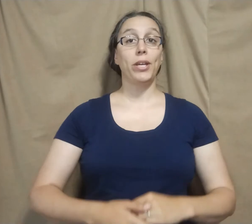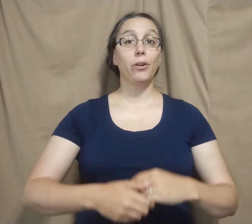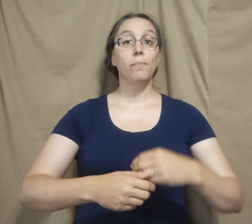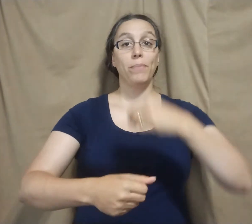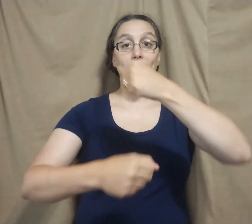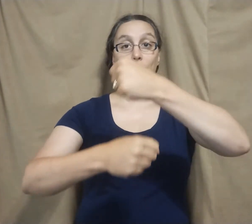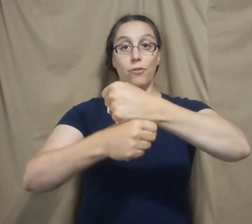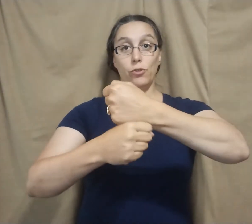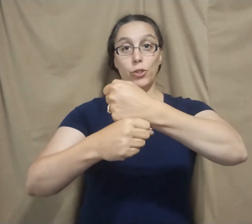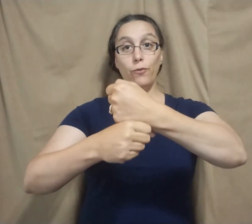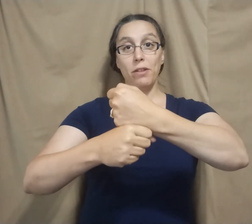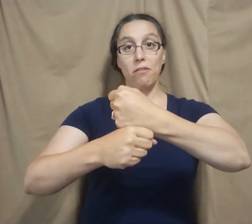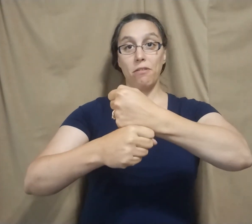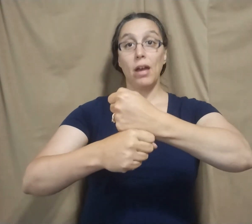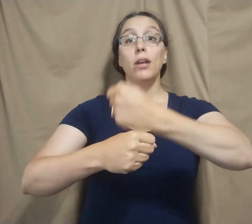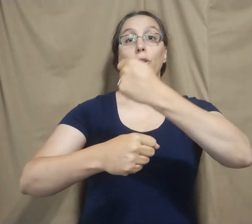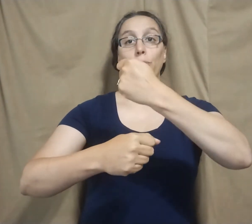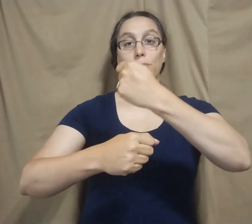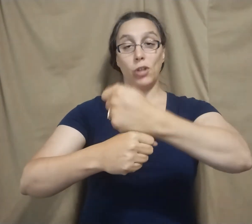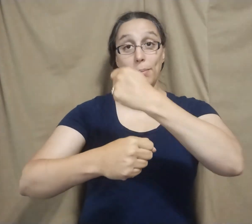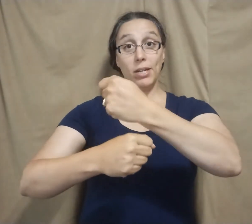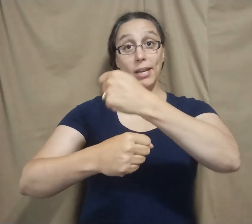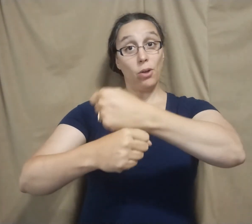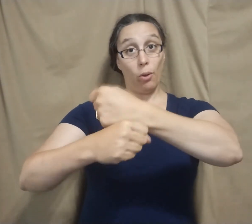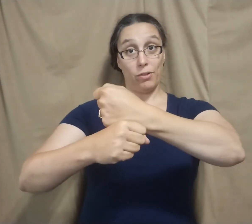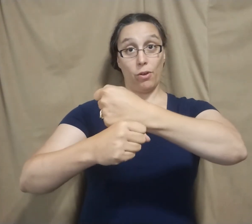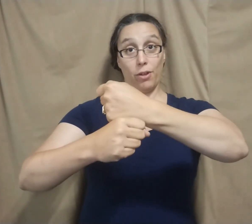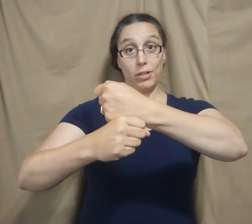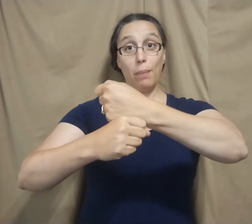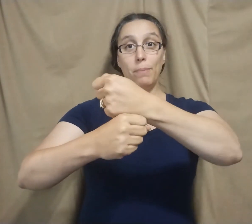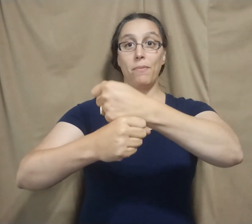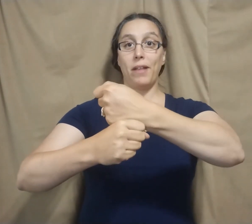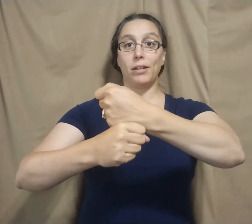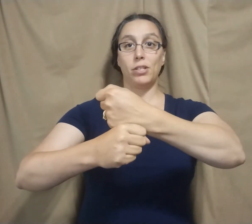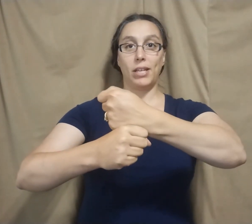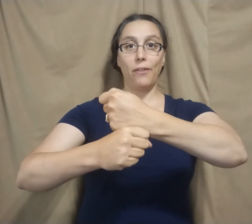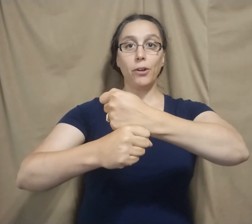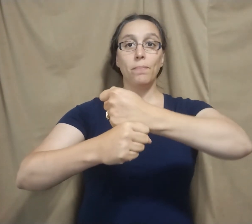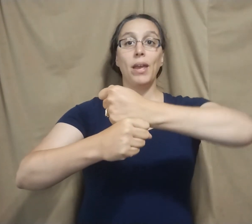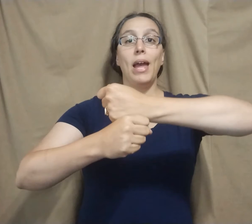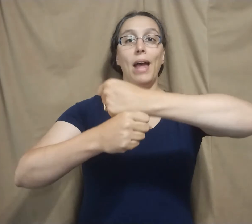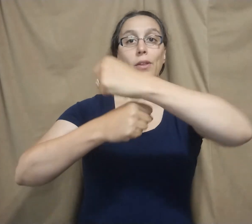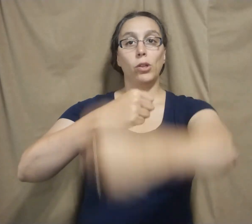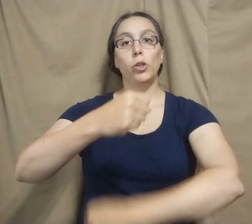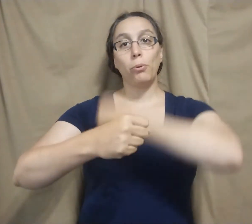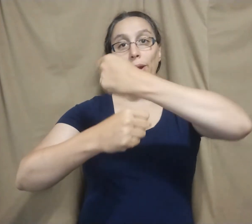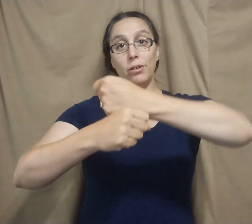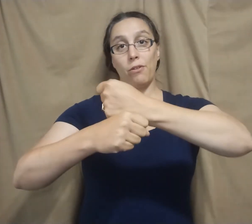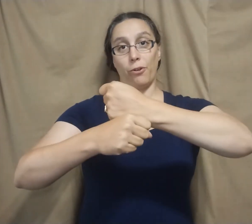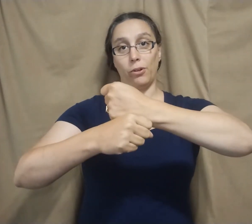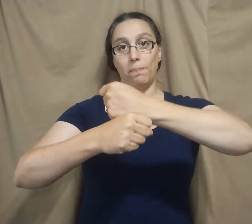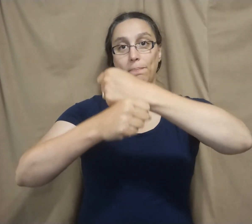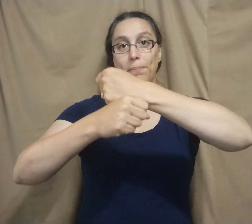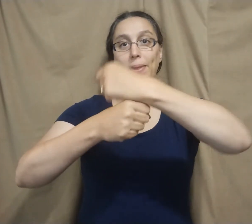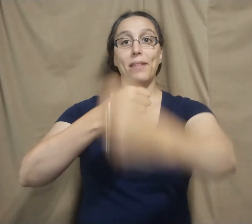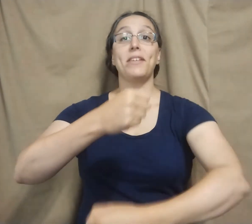year is two fists. Your dominant hand always goes on top, stacked together, and then loop around in a circle. That's